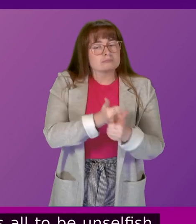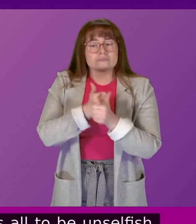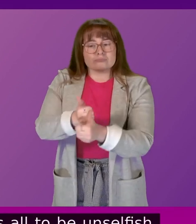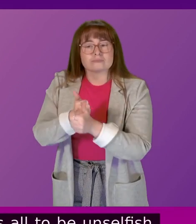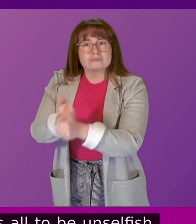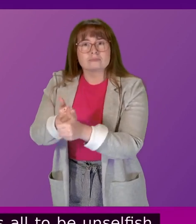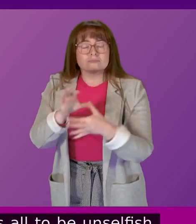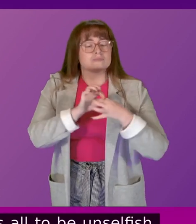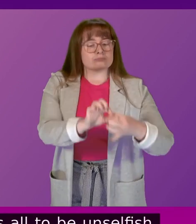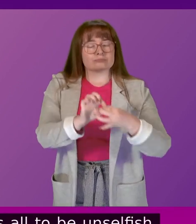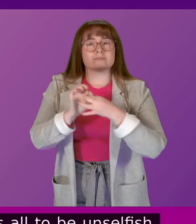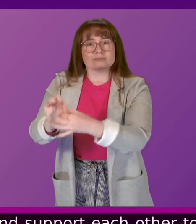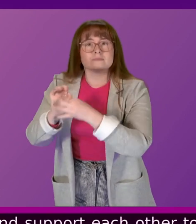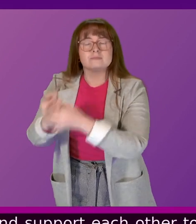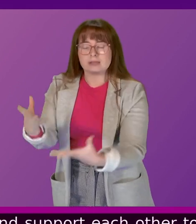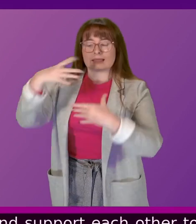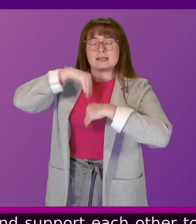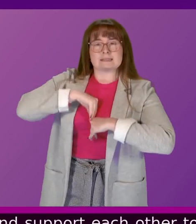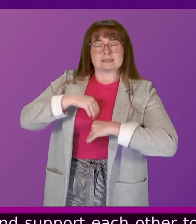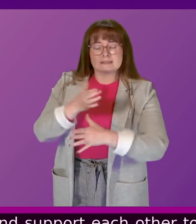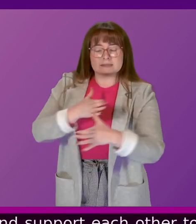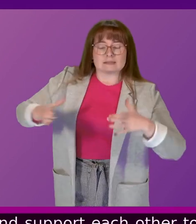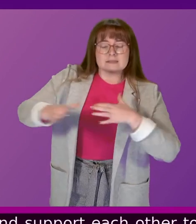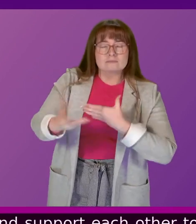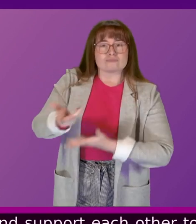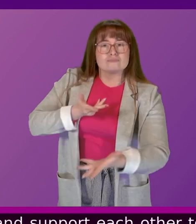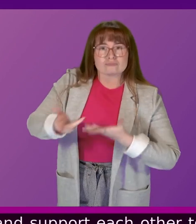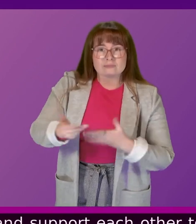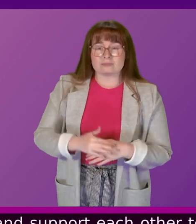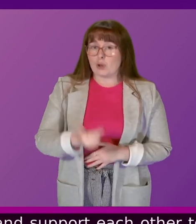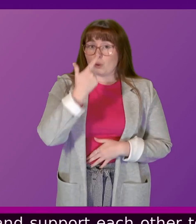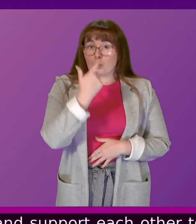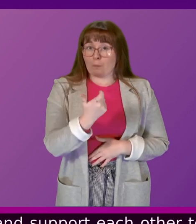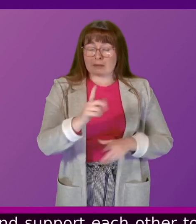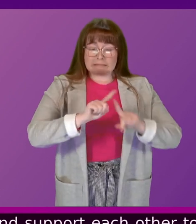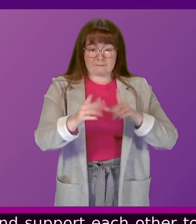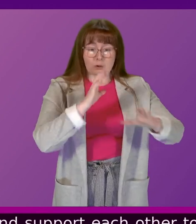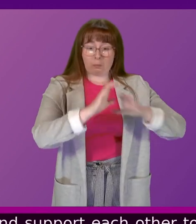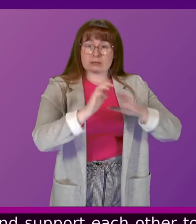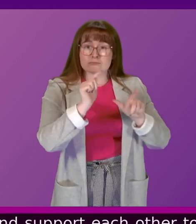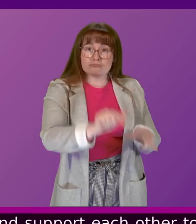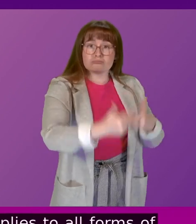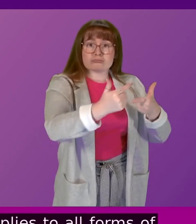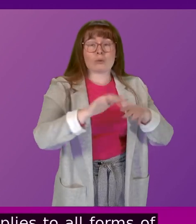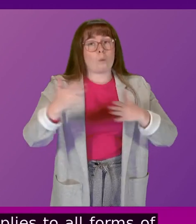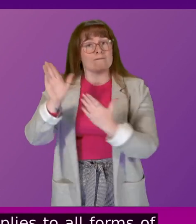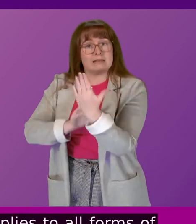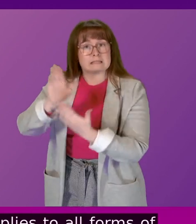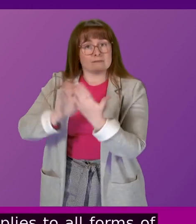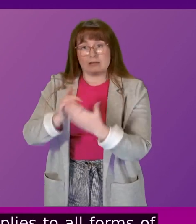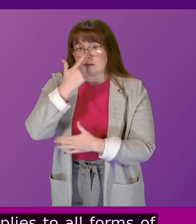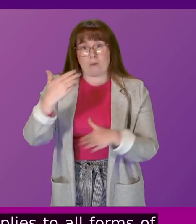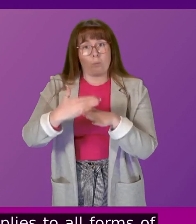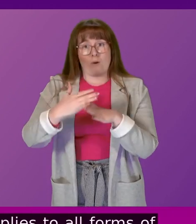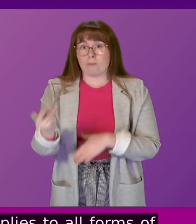interpret self to self. And this applies to all forms of communication, virtual or face to face.